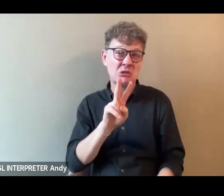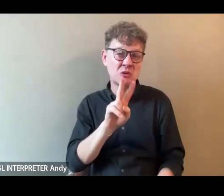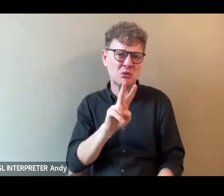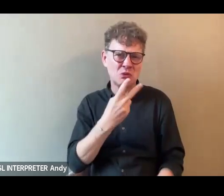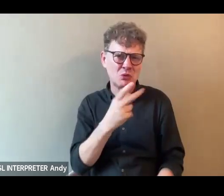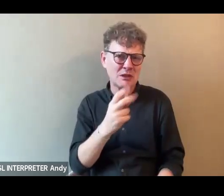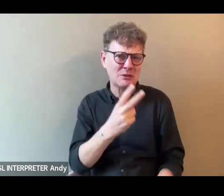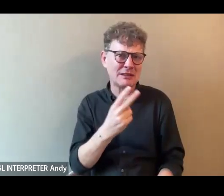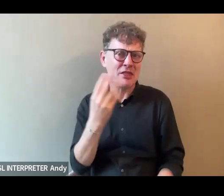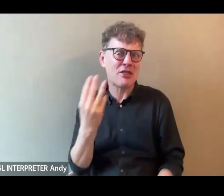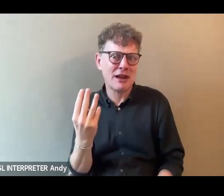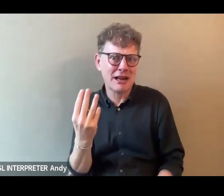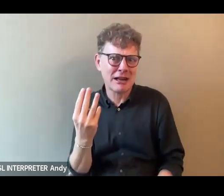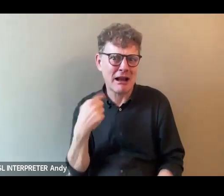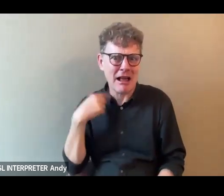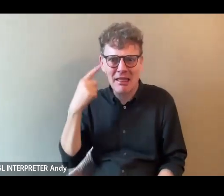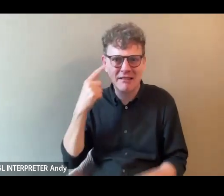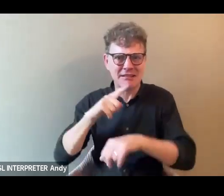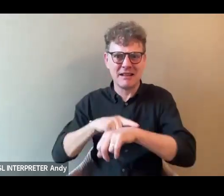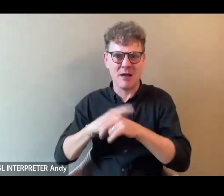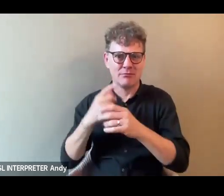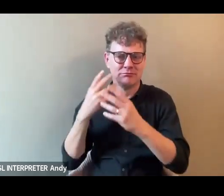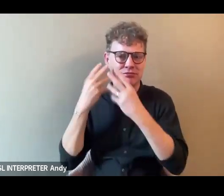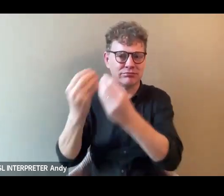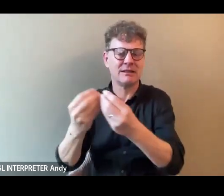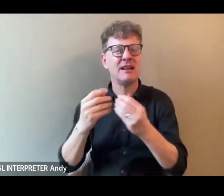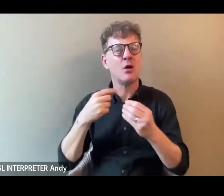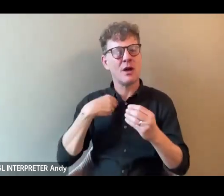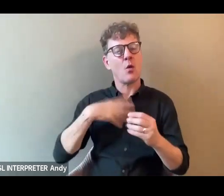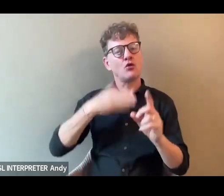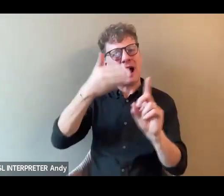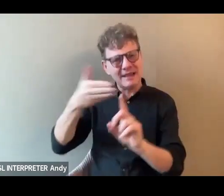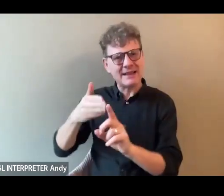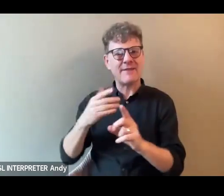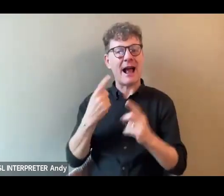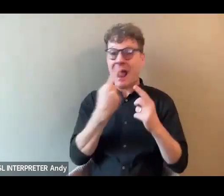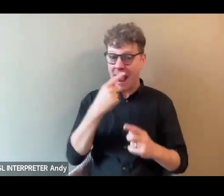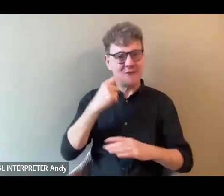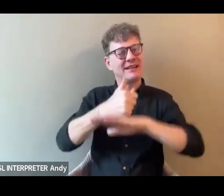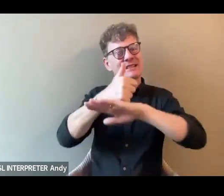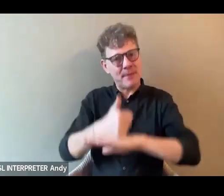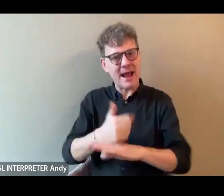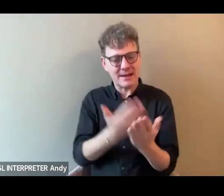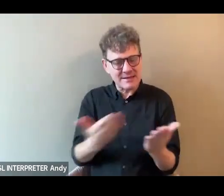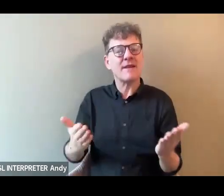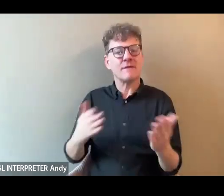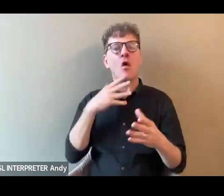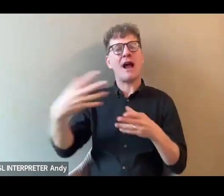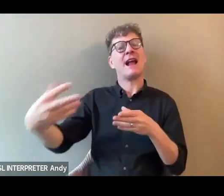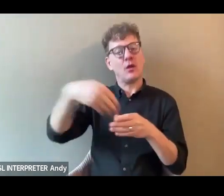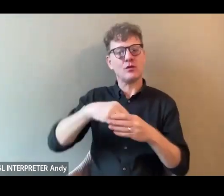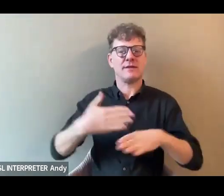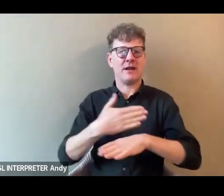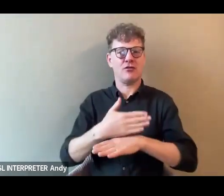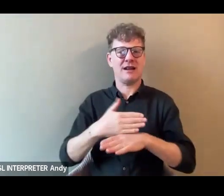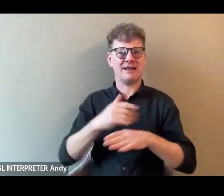2023, I think. Yes, time was blurred a bit. Was to identify an evidence base for inclusive careers across the UK's research and